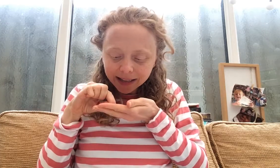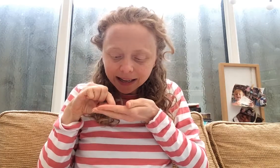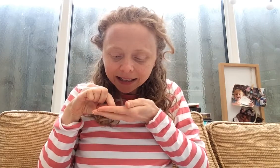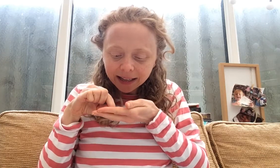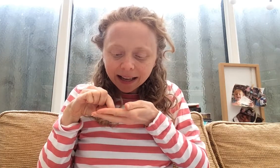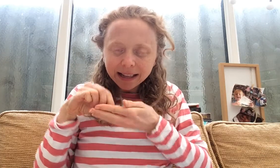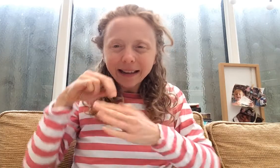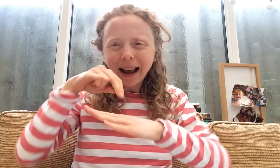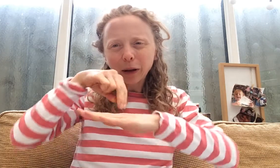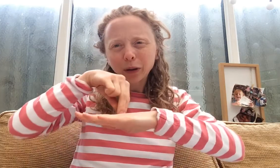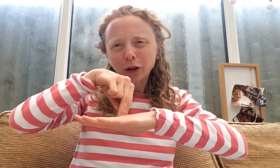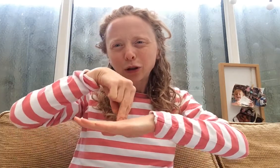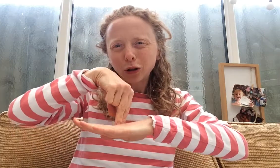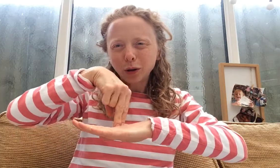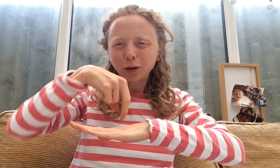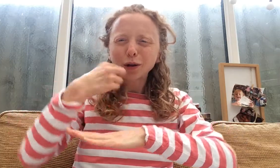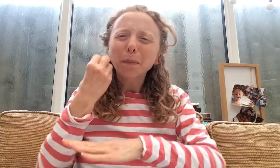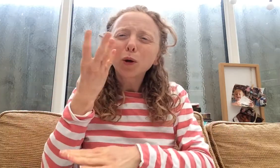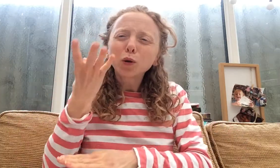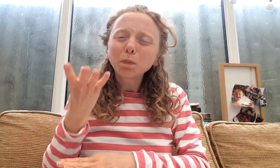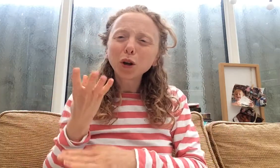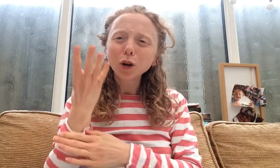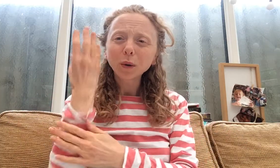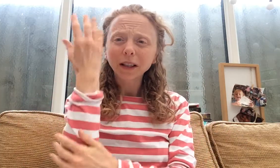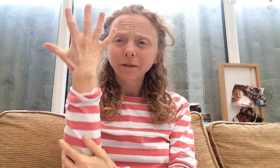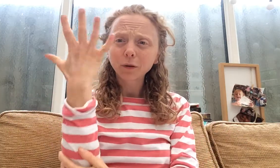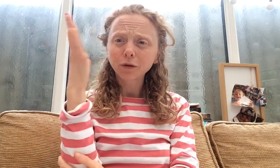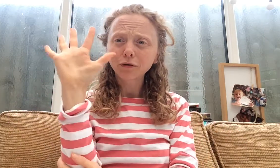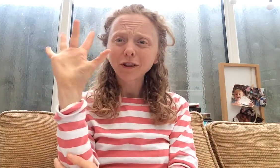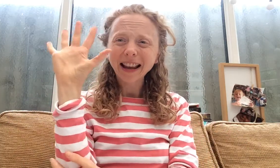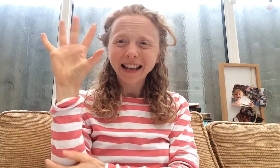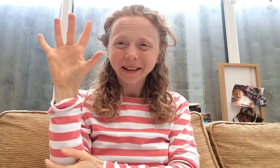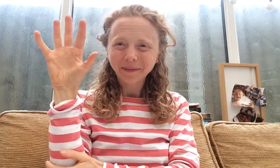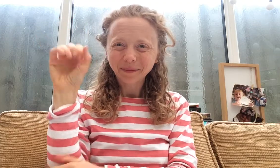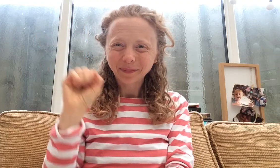seed now stood the most beautiful tree.